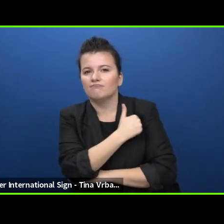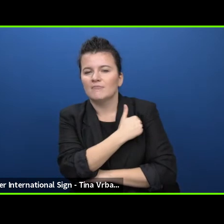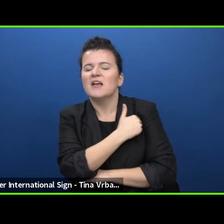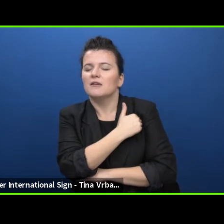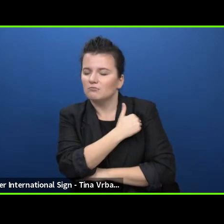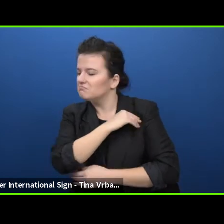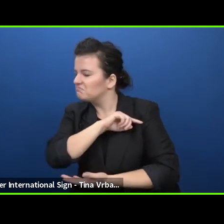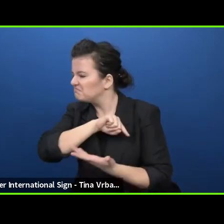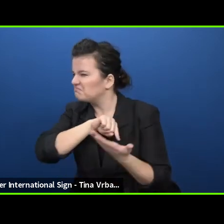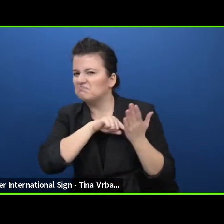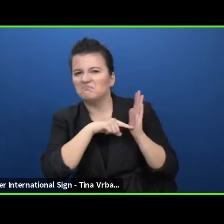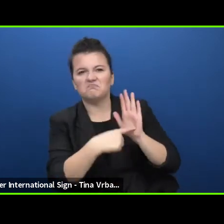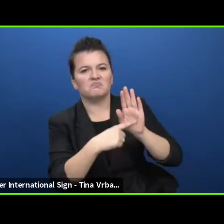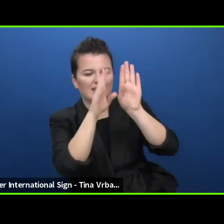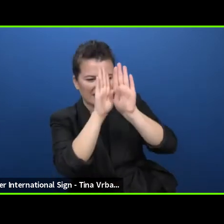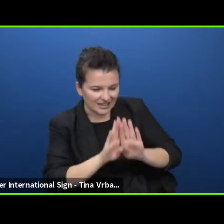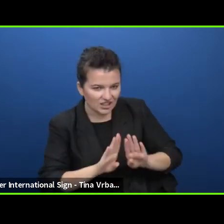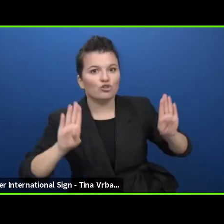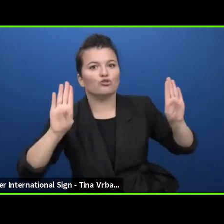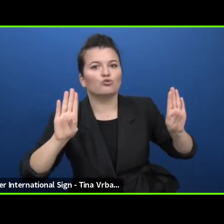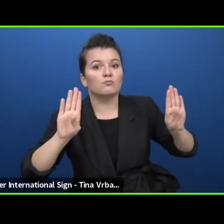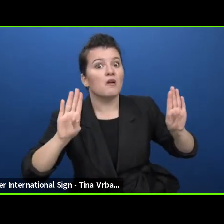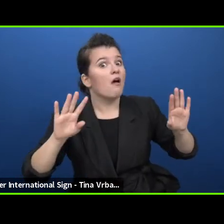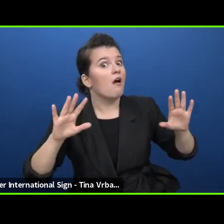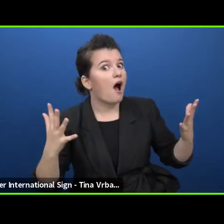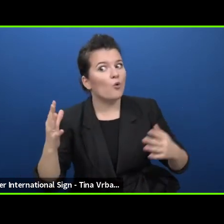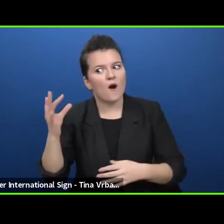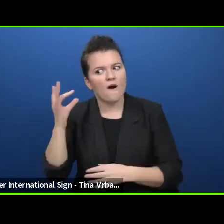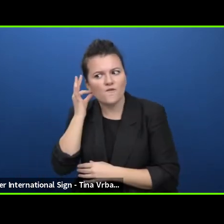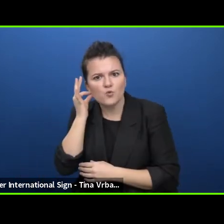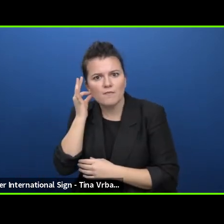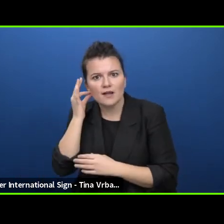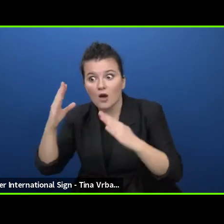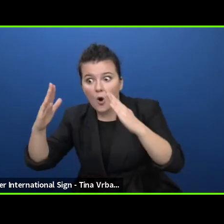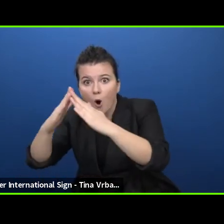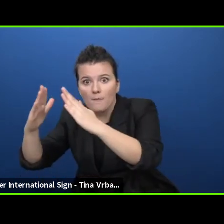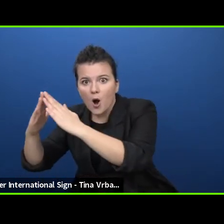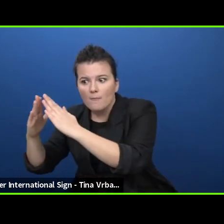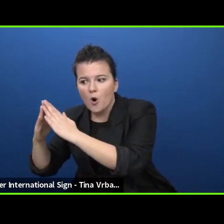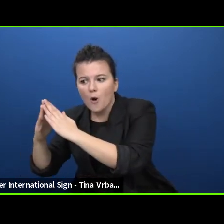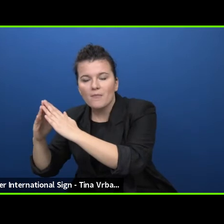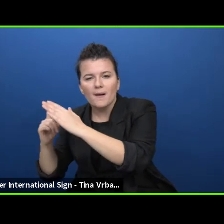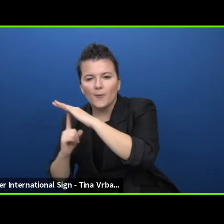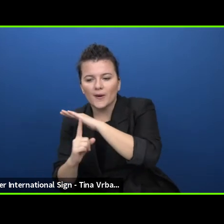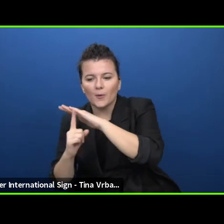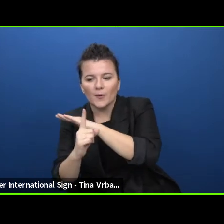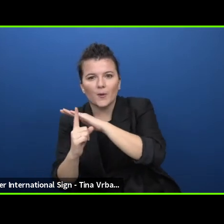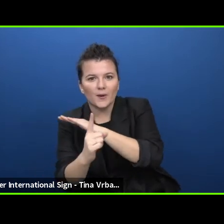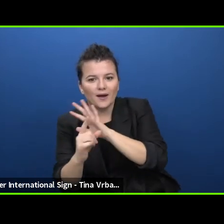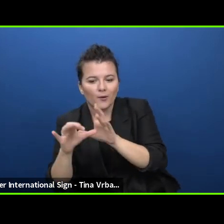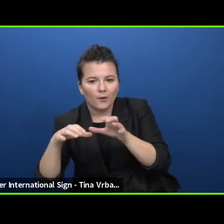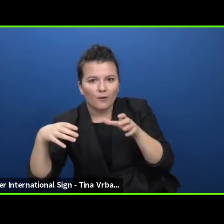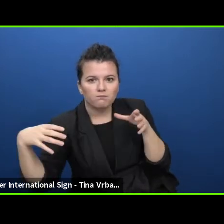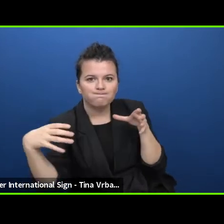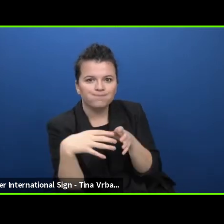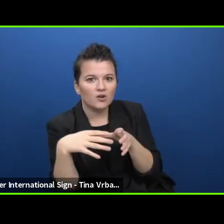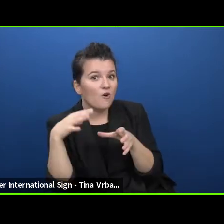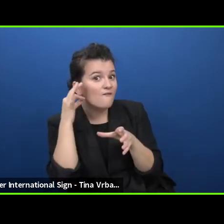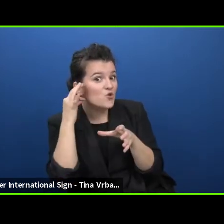Women of this village come together outside their homes and start singing. A choir of resistance.